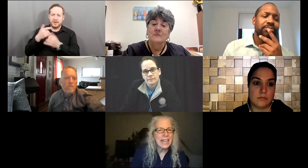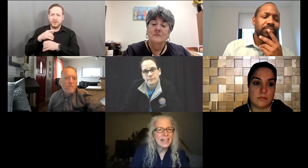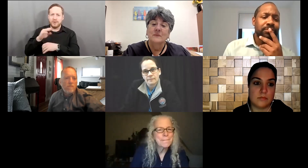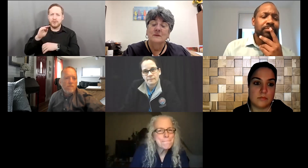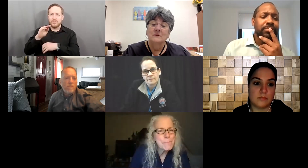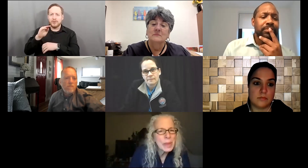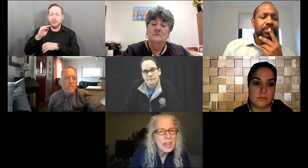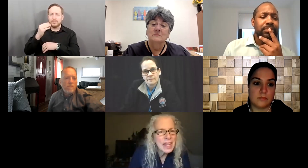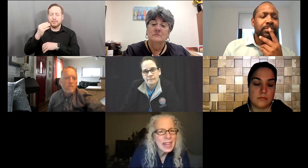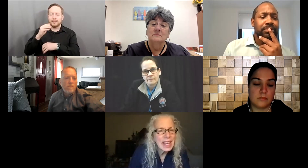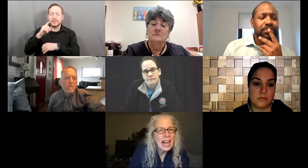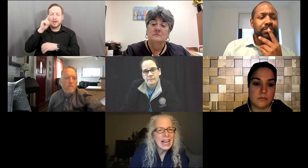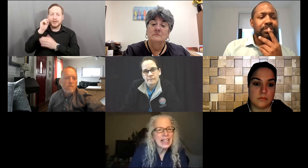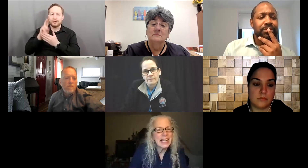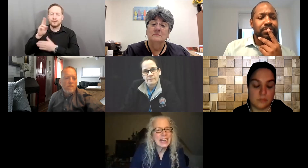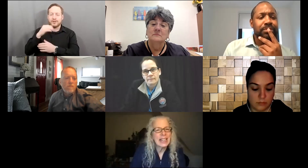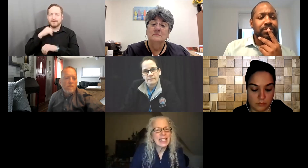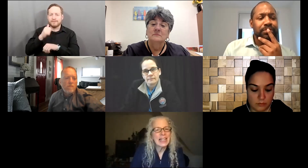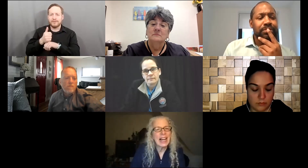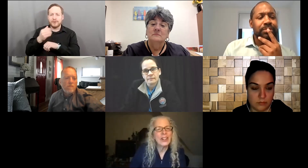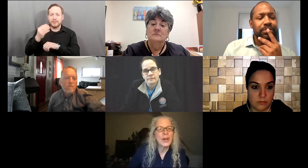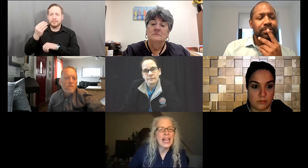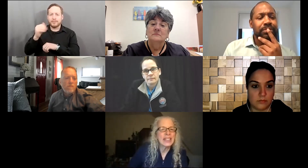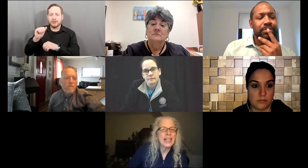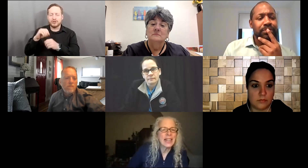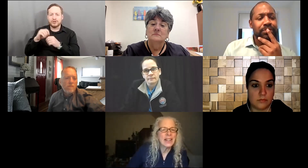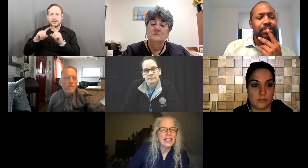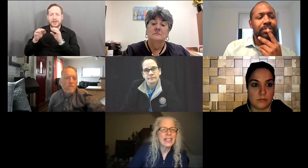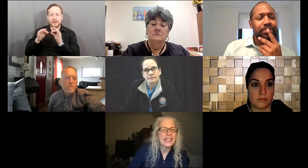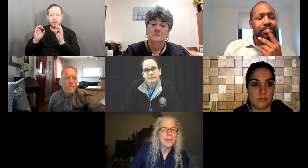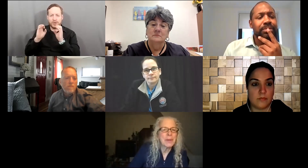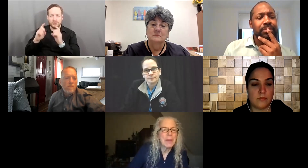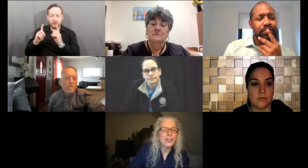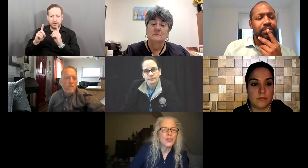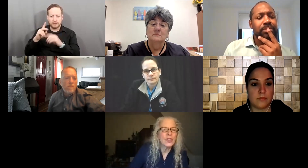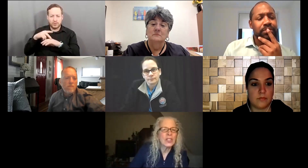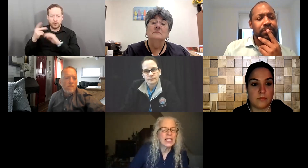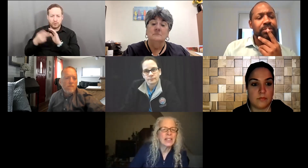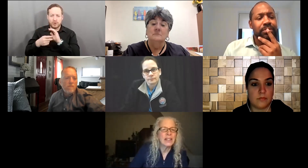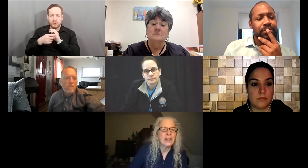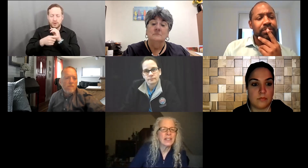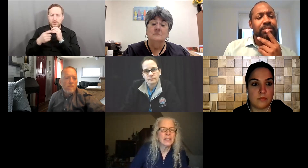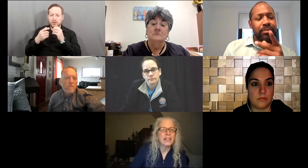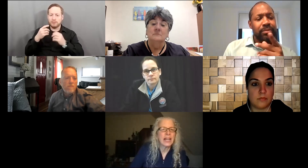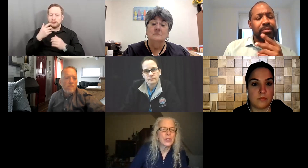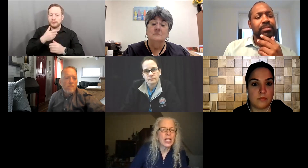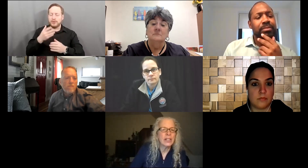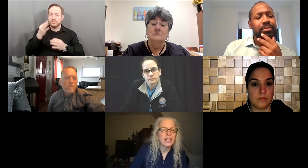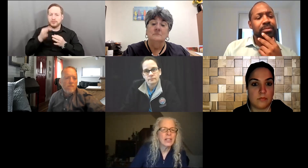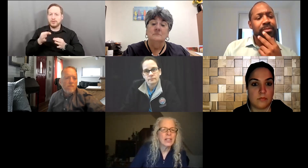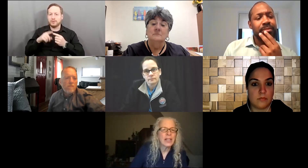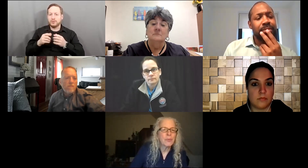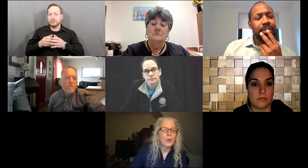Tim saying, I know at Gallaudet, they set up the masters in language